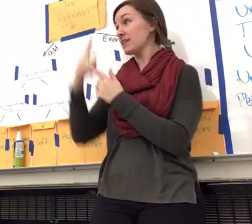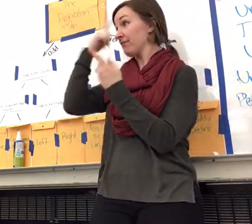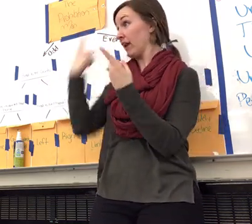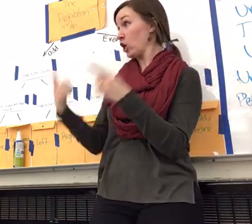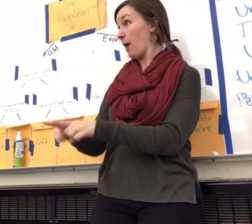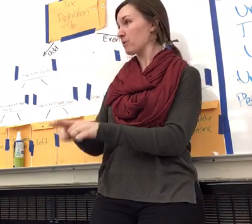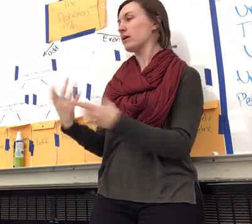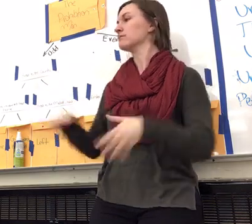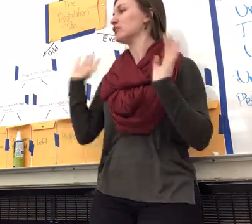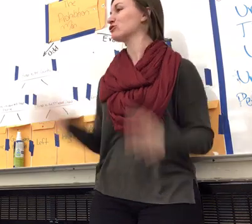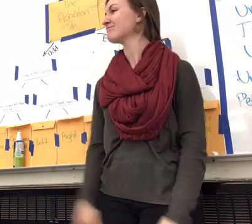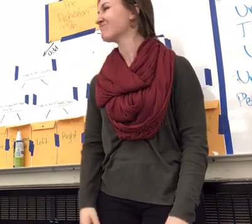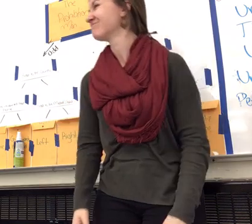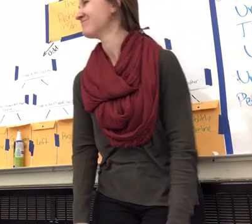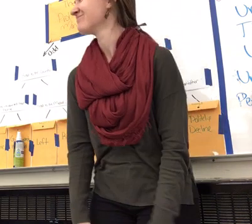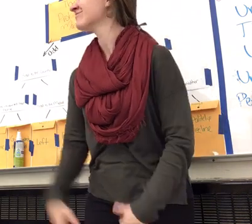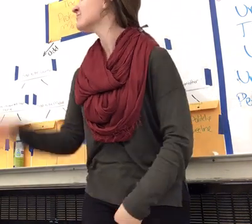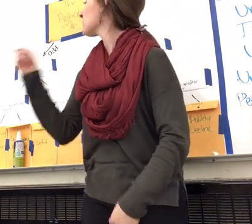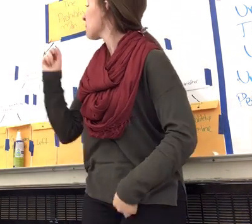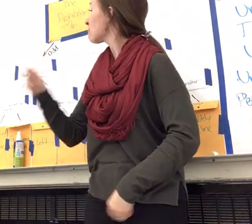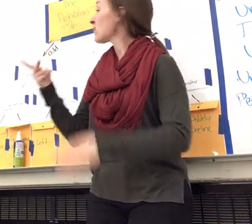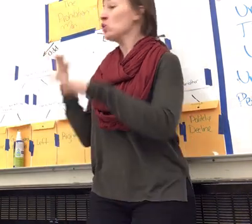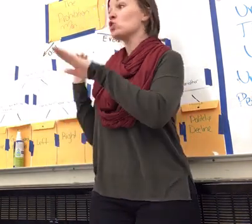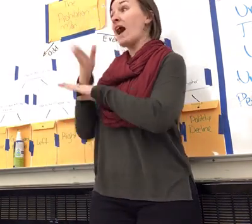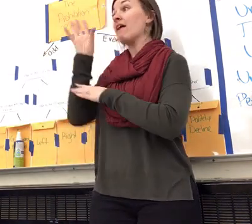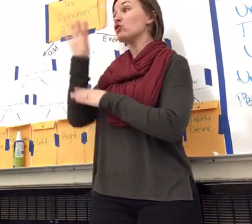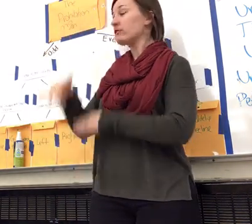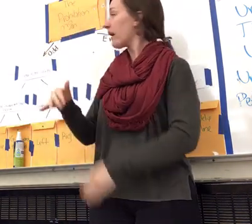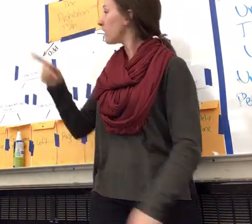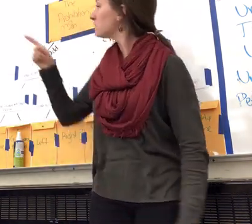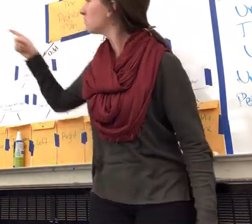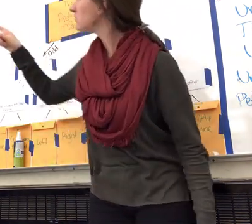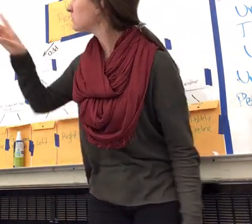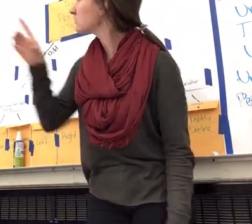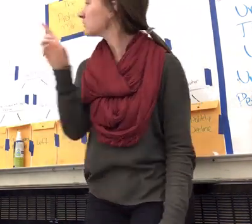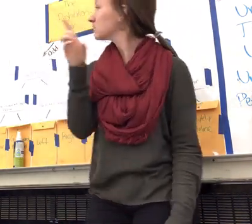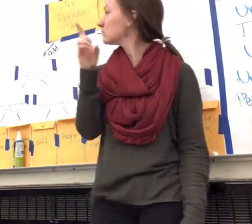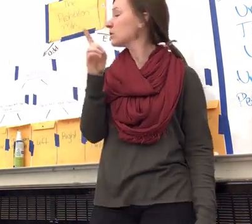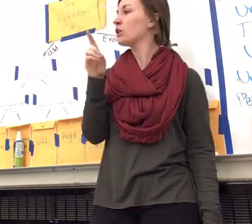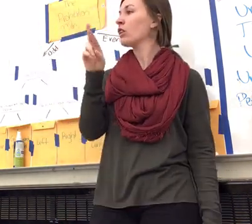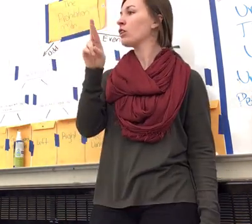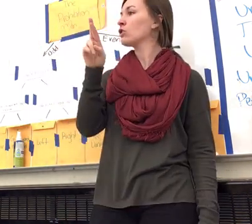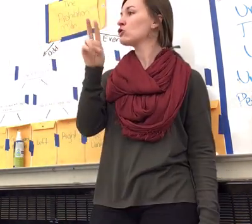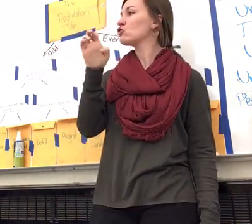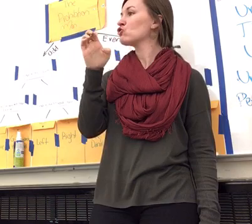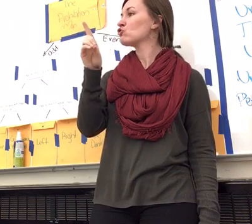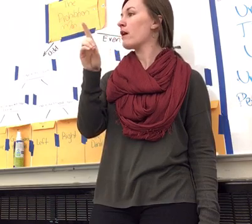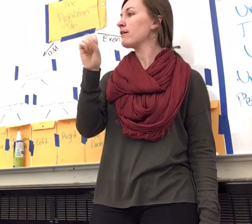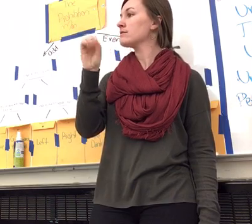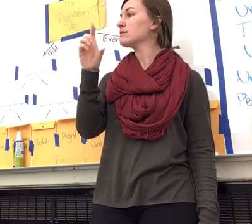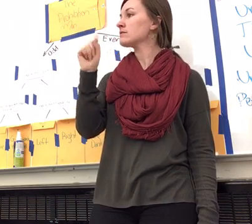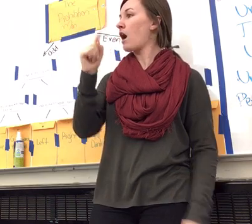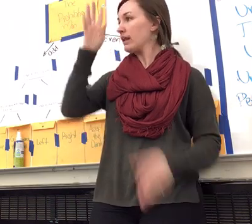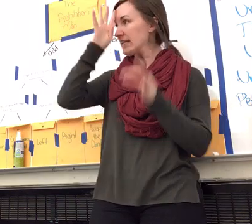that, then we go into the Dred Scott decision. So, importance with the Dred Scott decision. Remember, this is